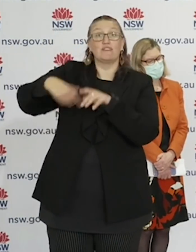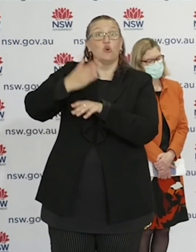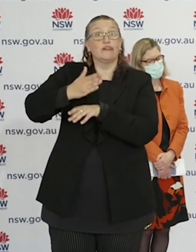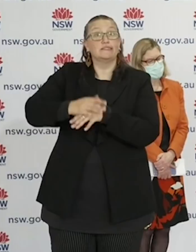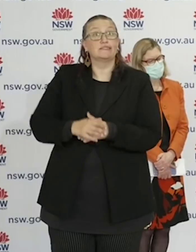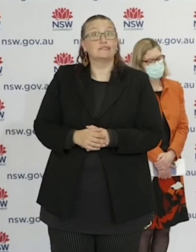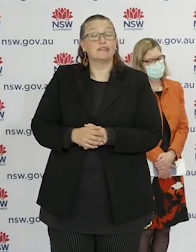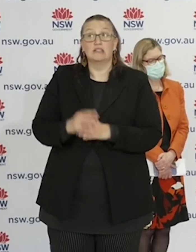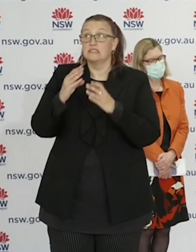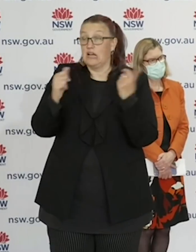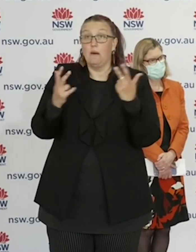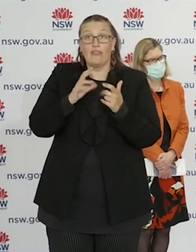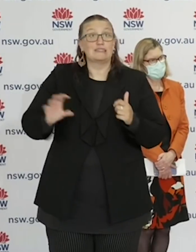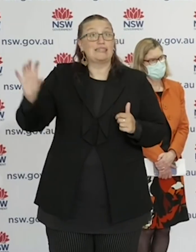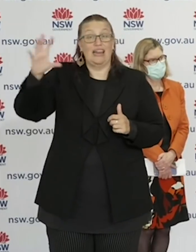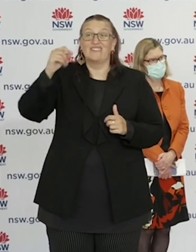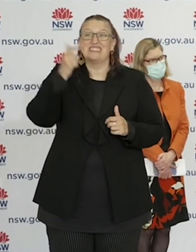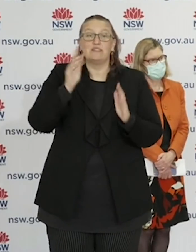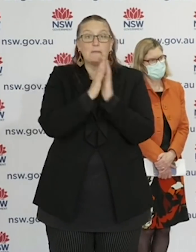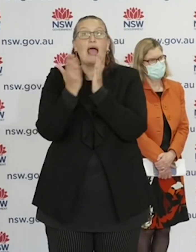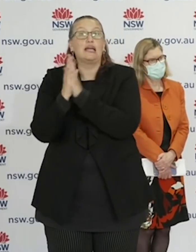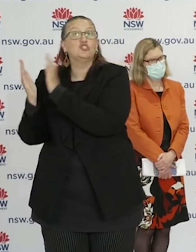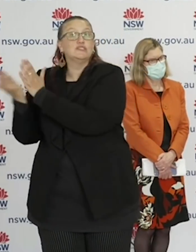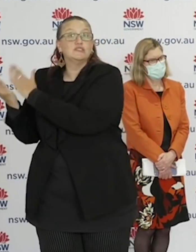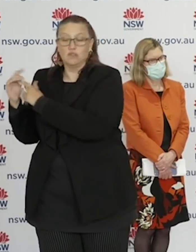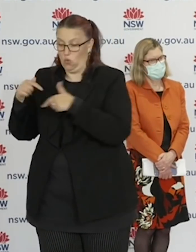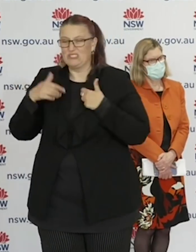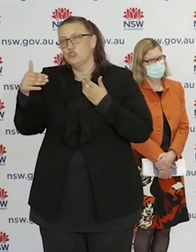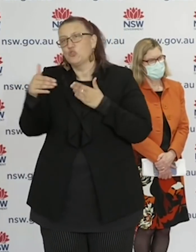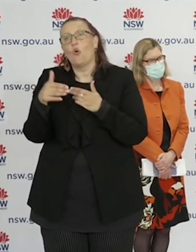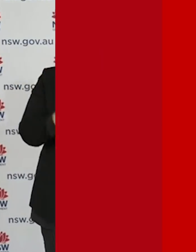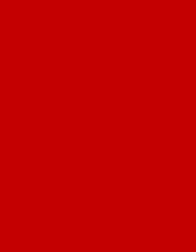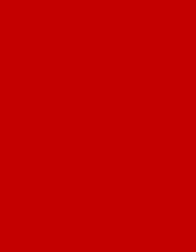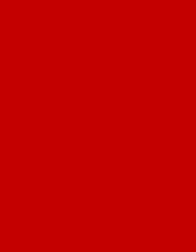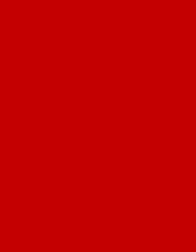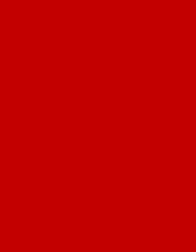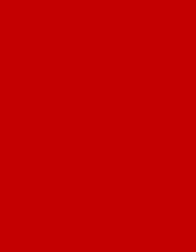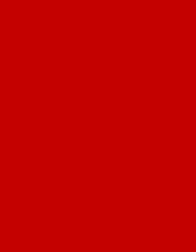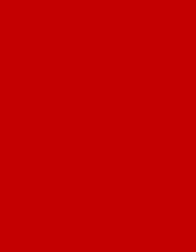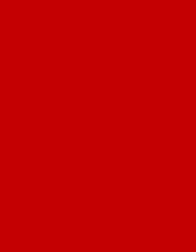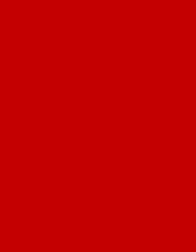government areas is very short compared to what other states had. But the different point is the Delta.